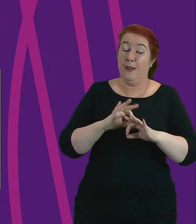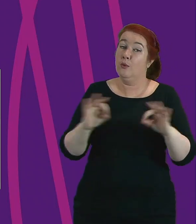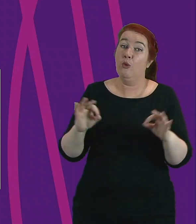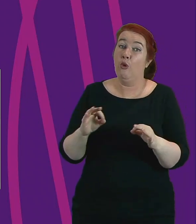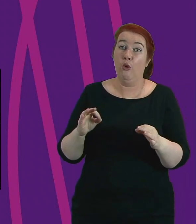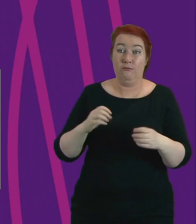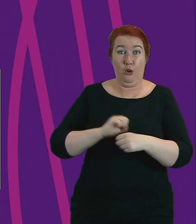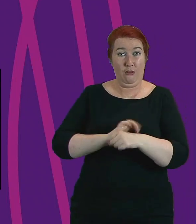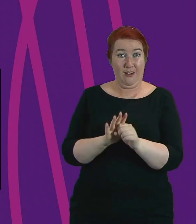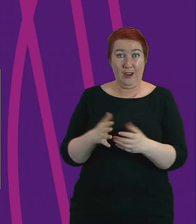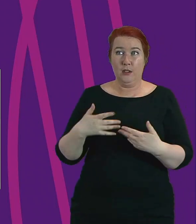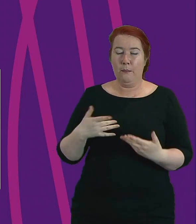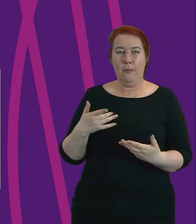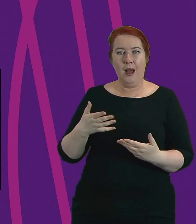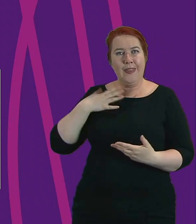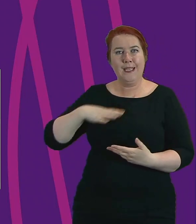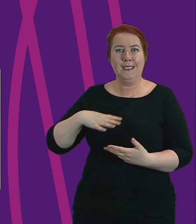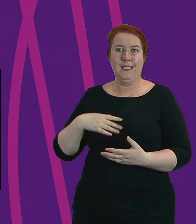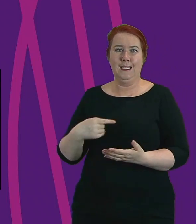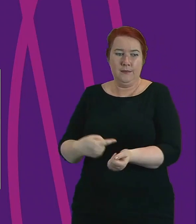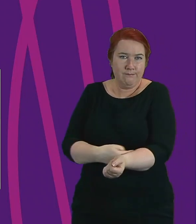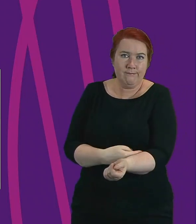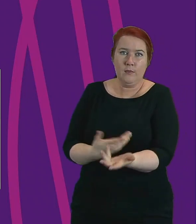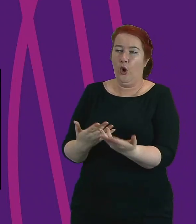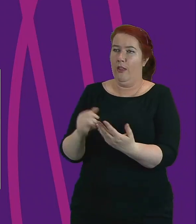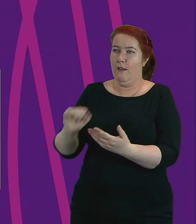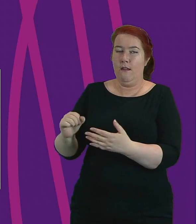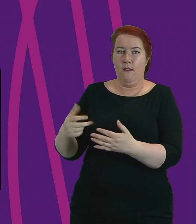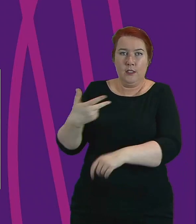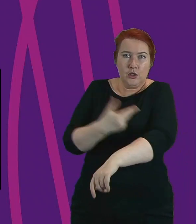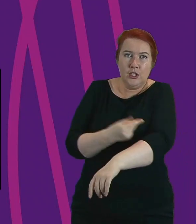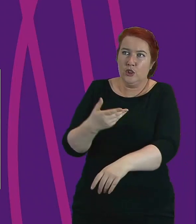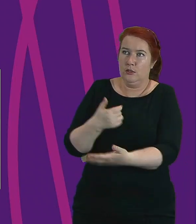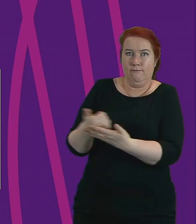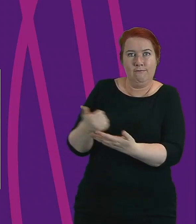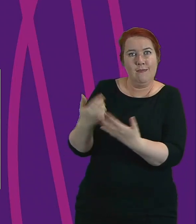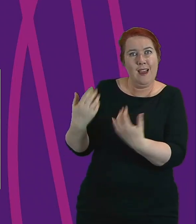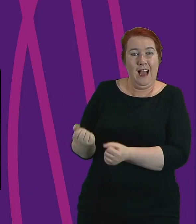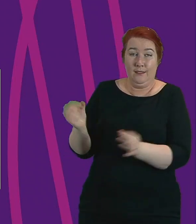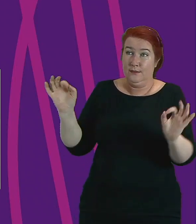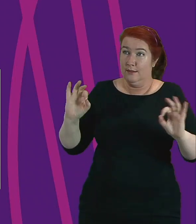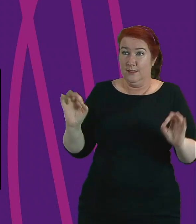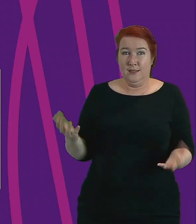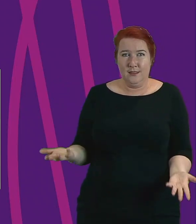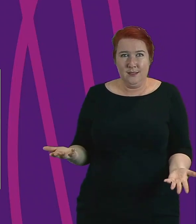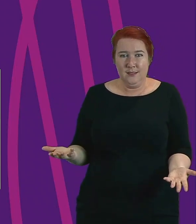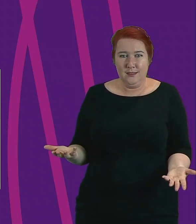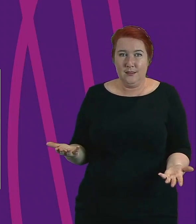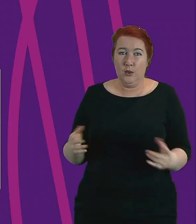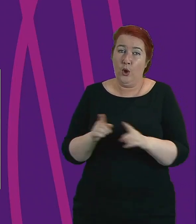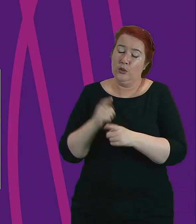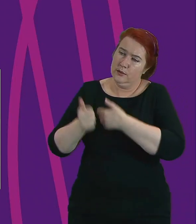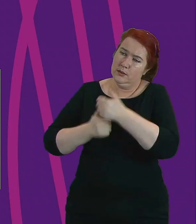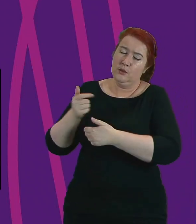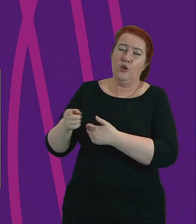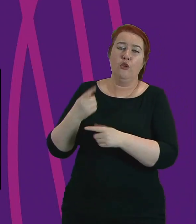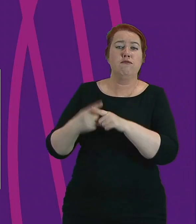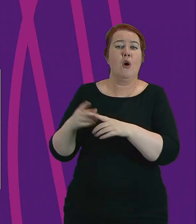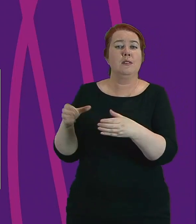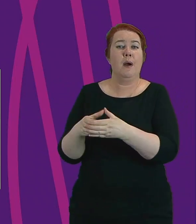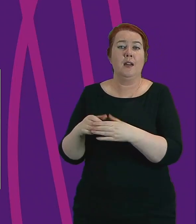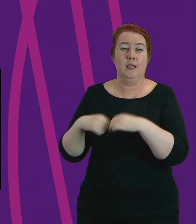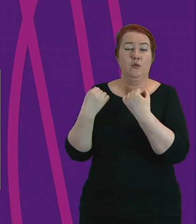can't get these infusions and injections that Miles Briggs referred to. And again, I pay tribute to the cross-party group on cancer. I'm sure my colleague Anas